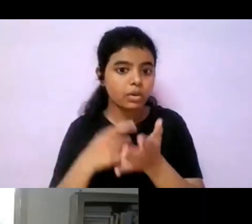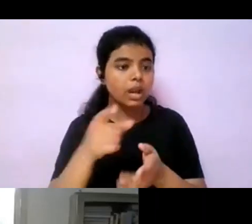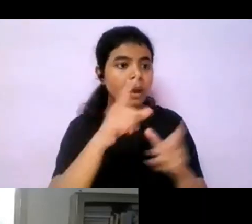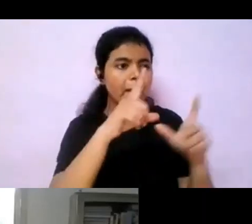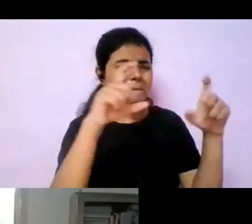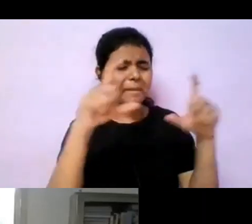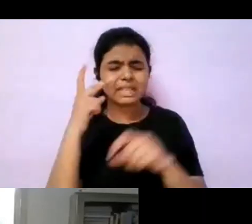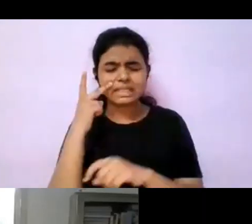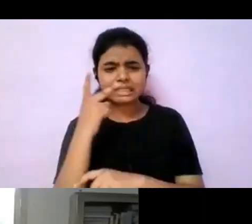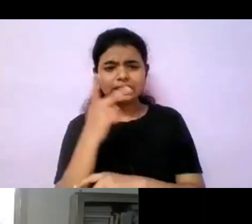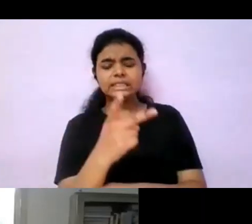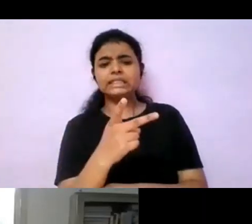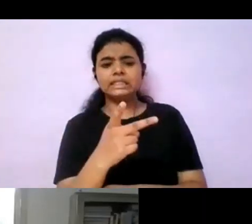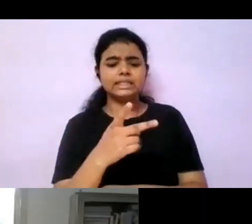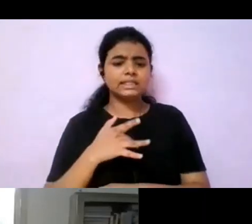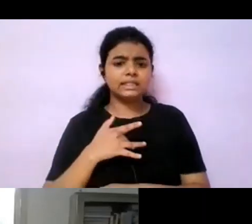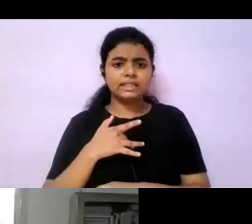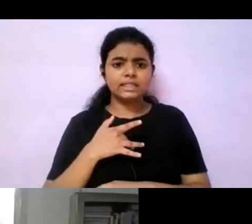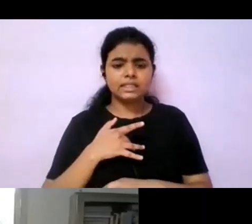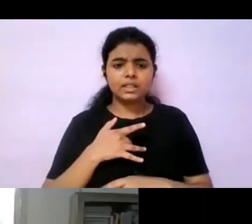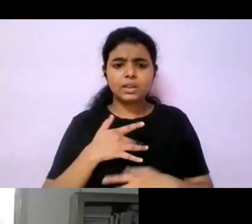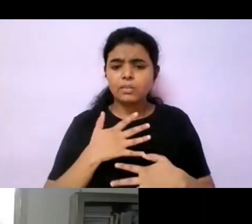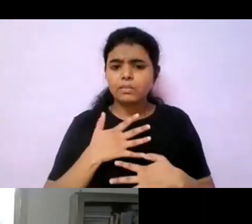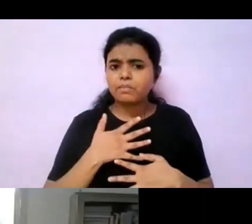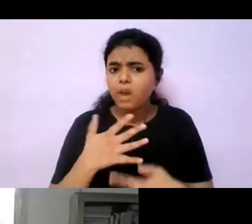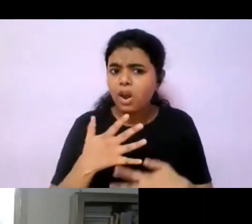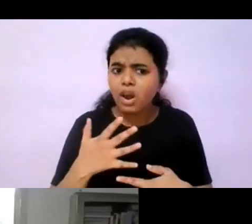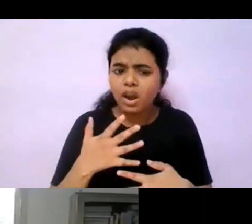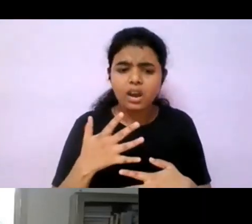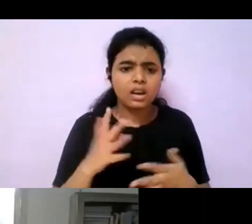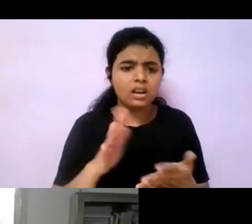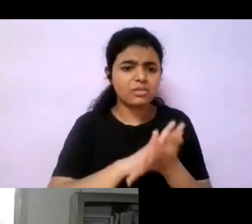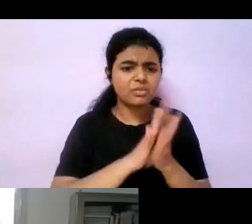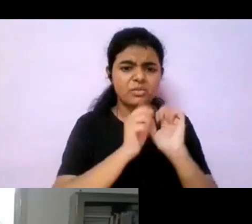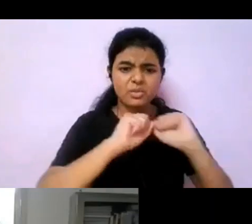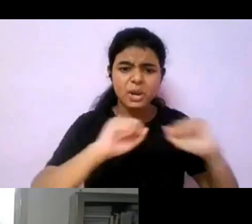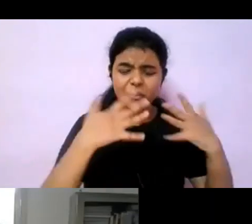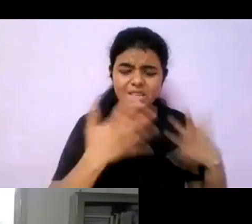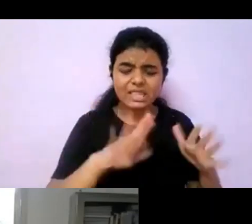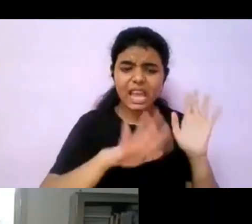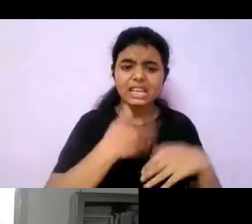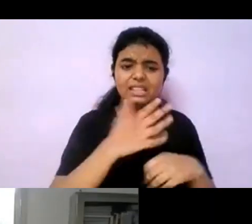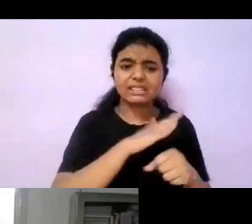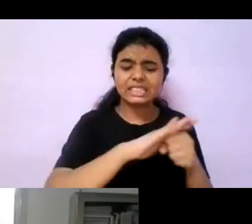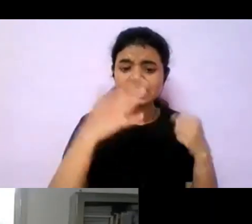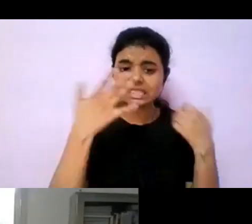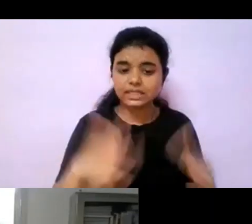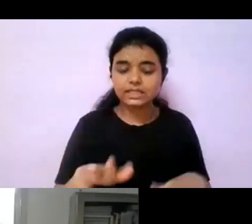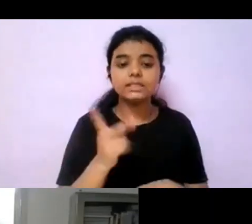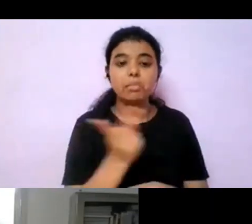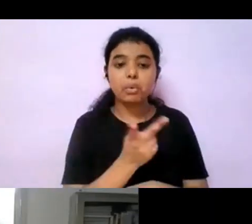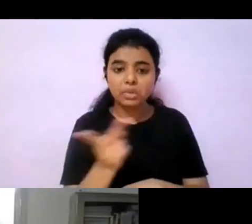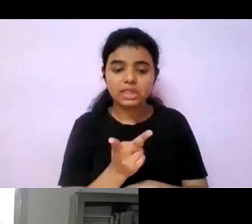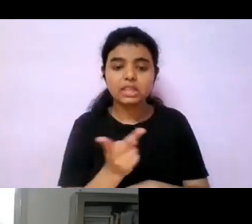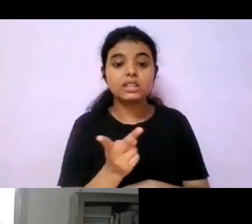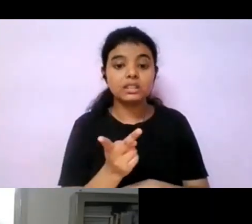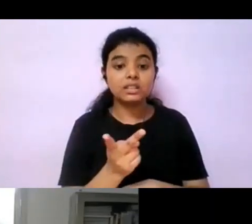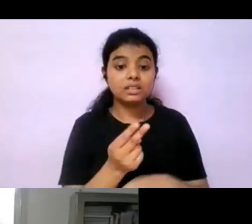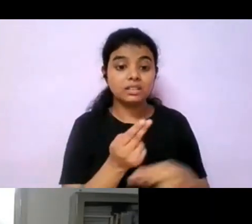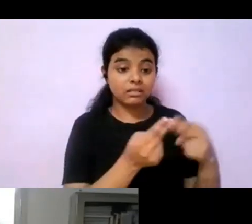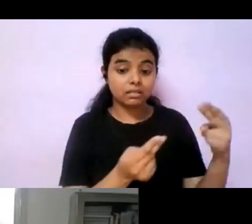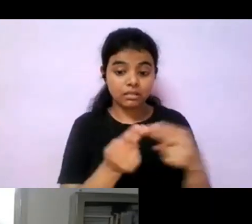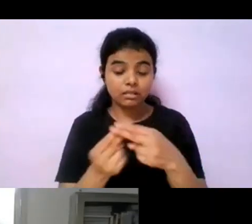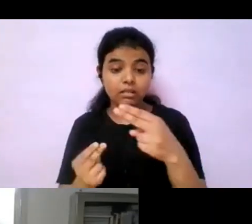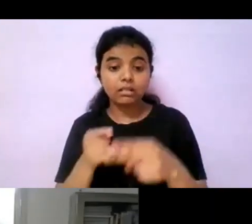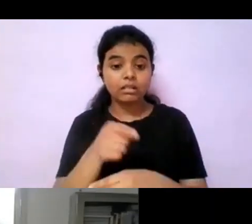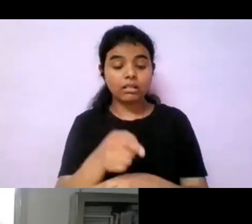of these two women who have been were raped and killed. So when in that story, the protagonist,